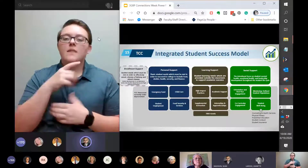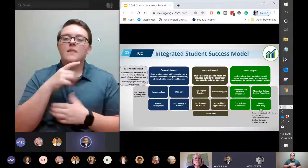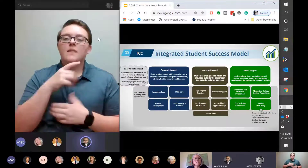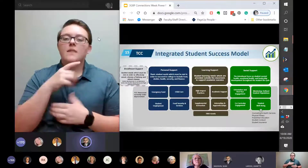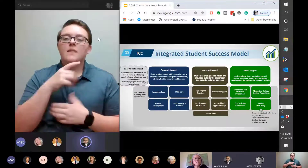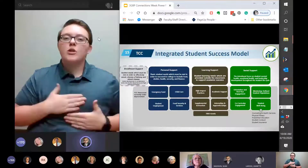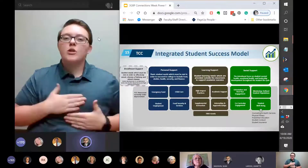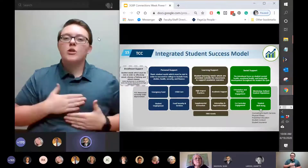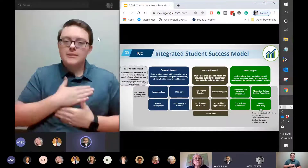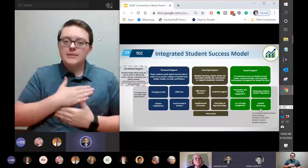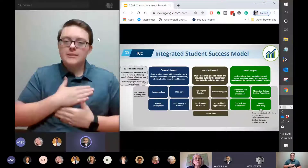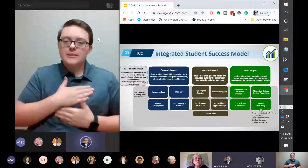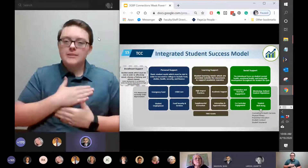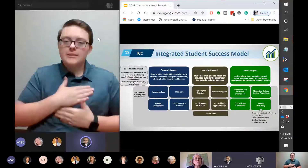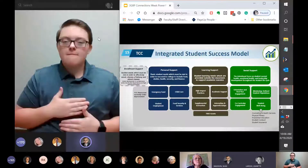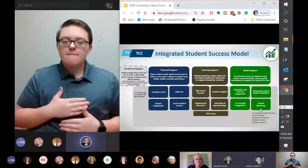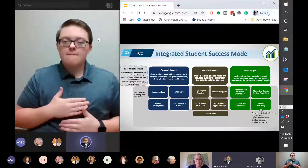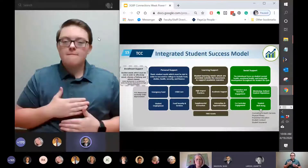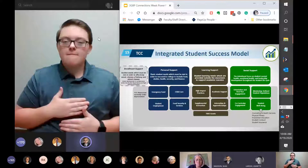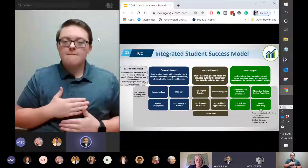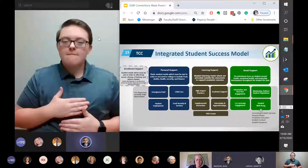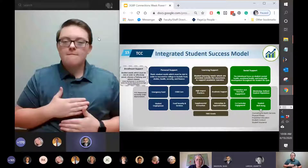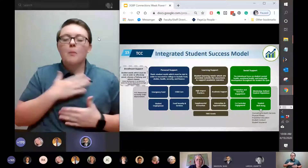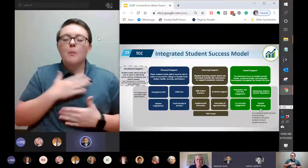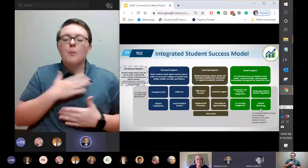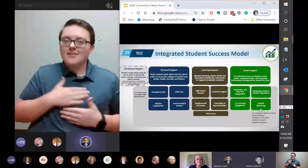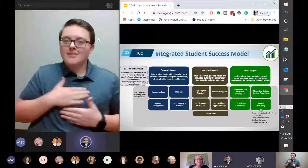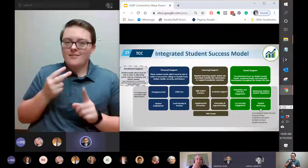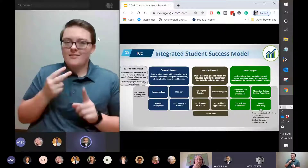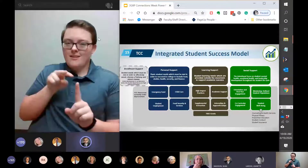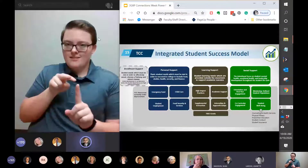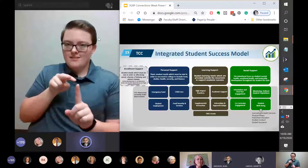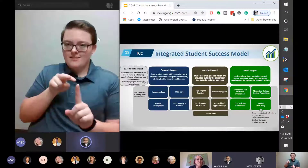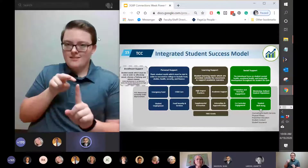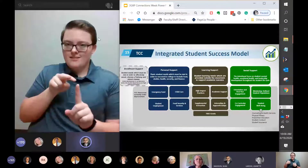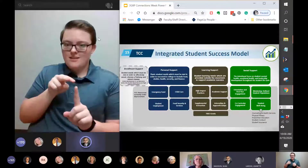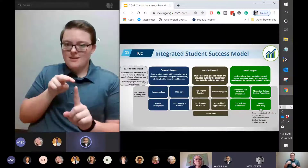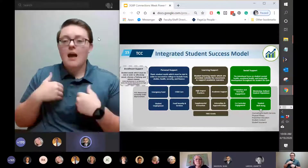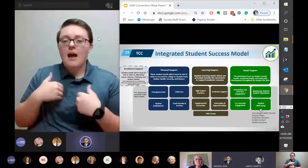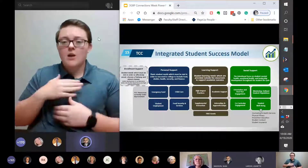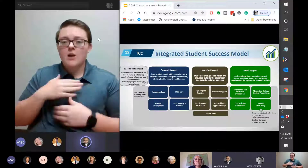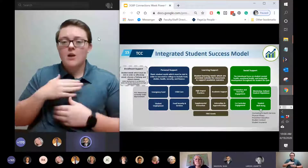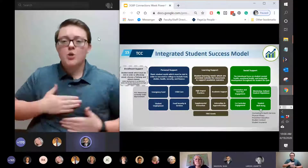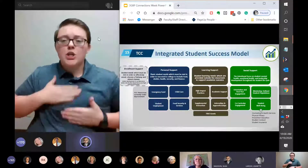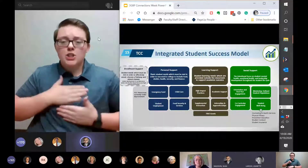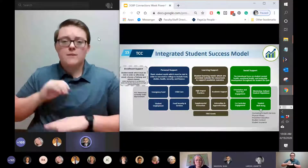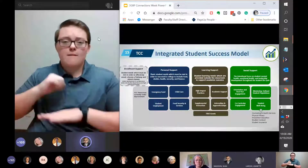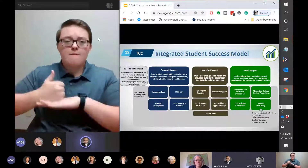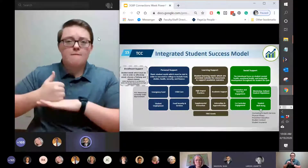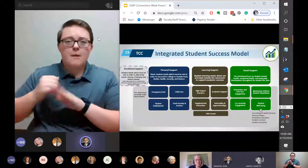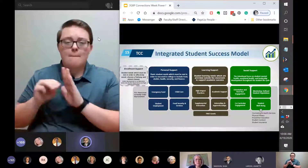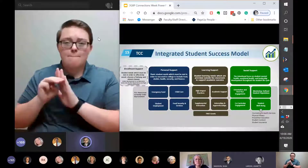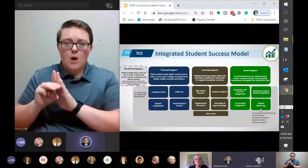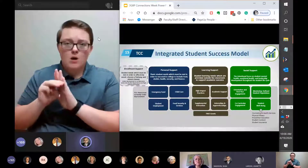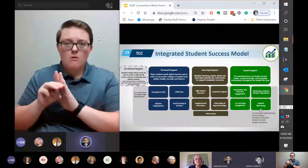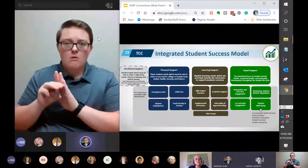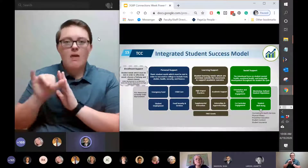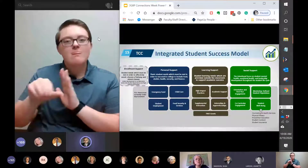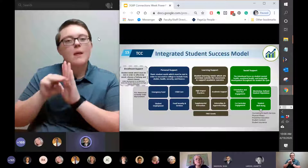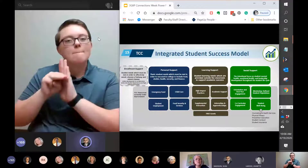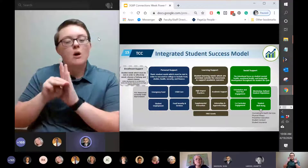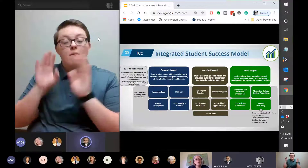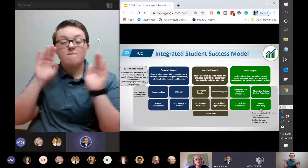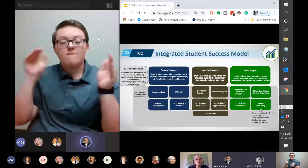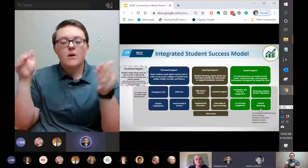appreciative lens, and they're using an appreciative model. And this model focuses on the assets